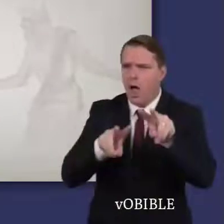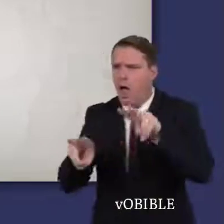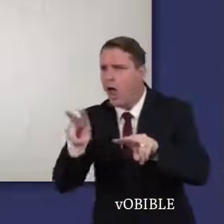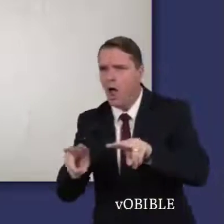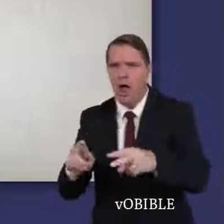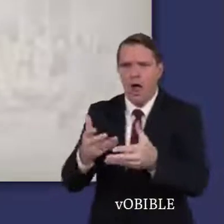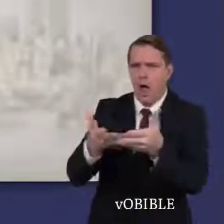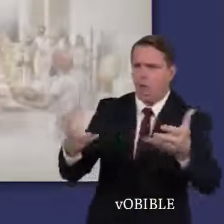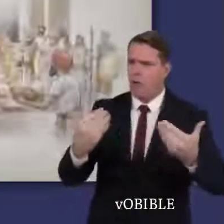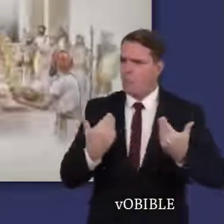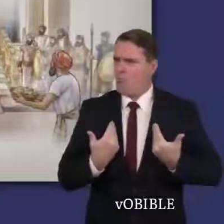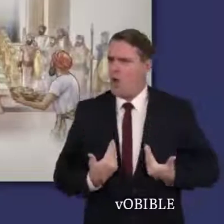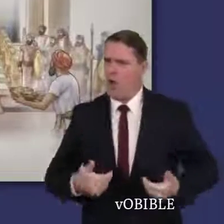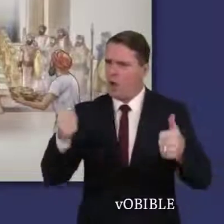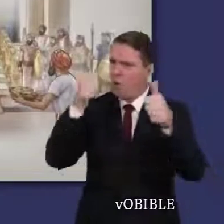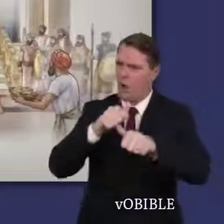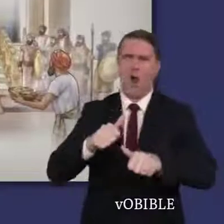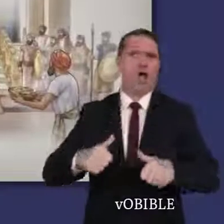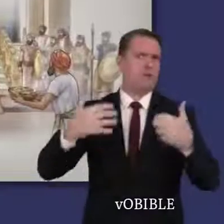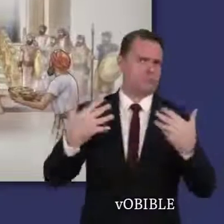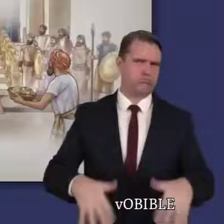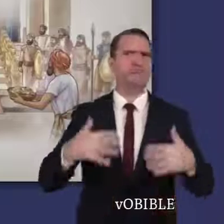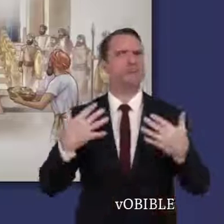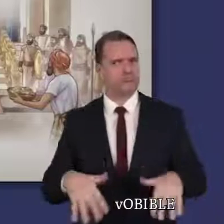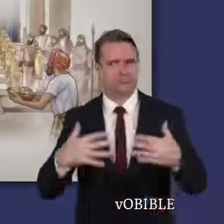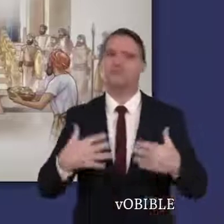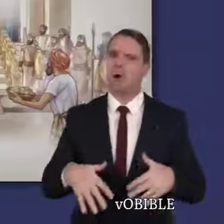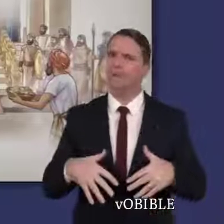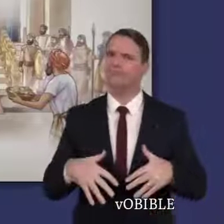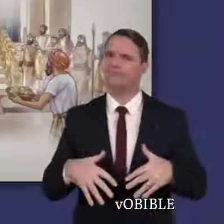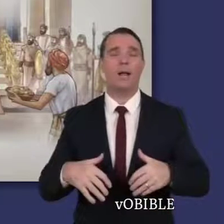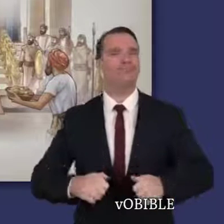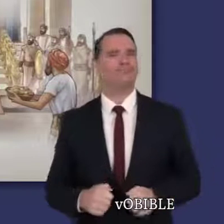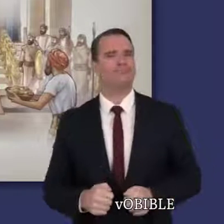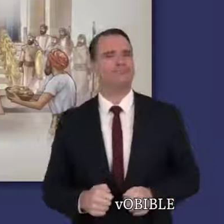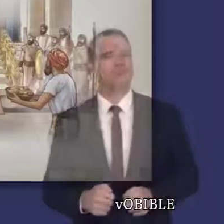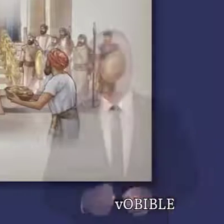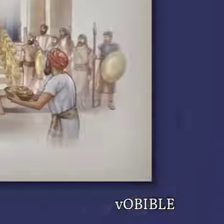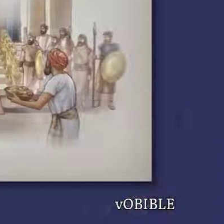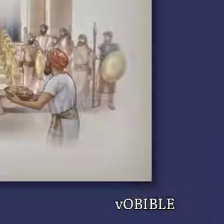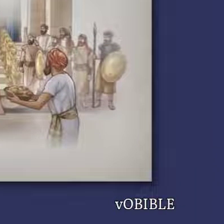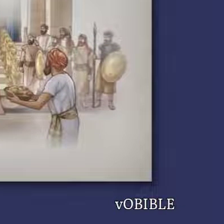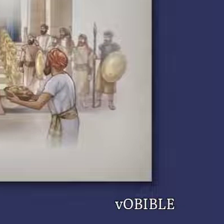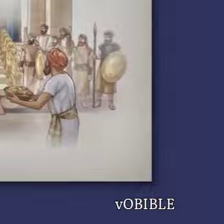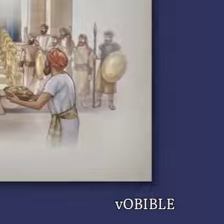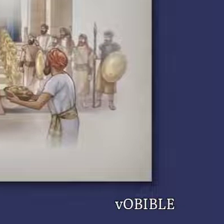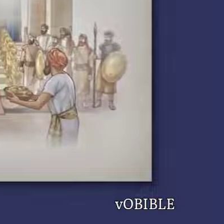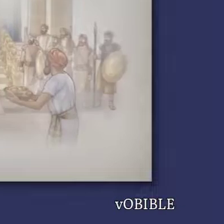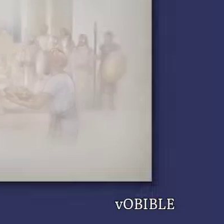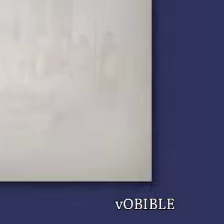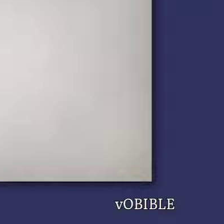him. After observing the king's wisdom and prosperity, she says, "Look, I had not been told the